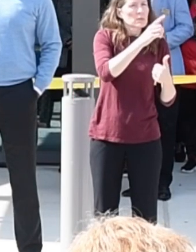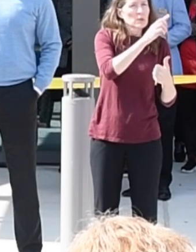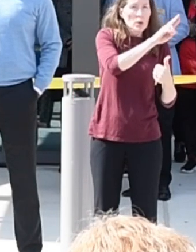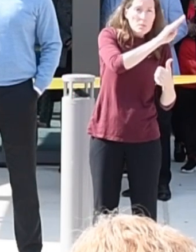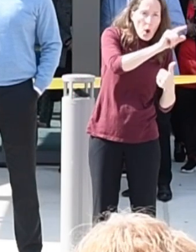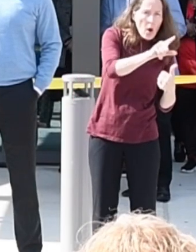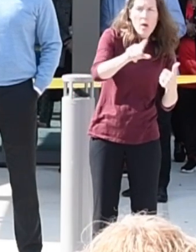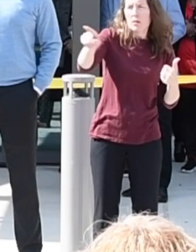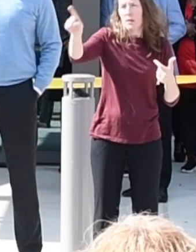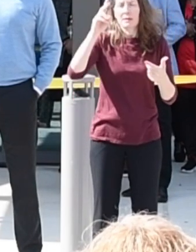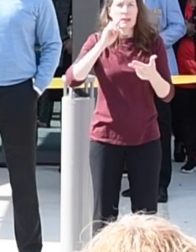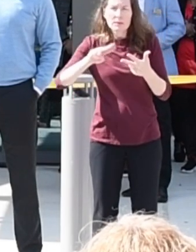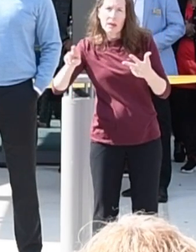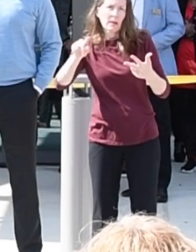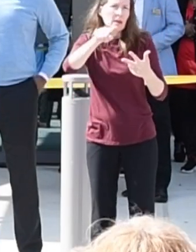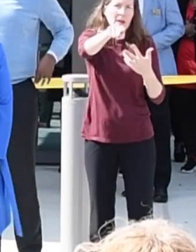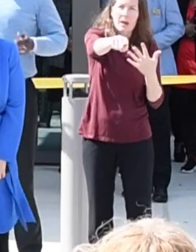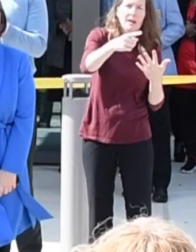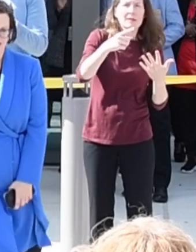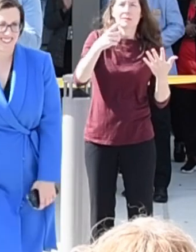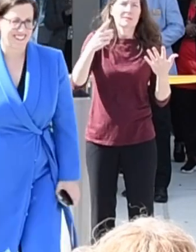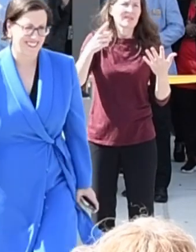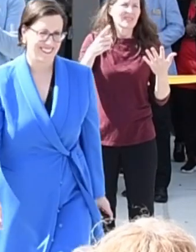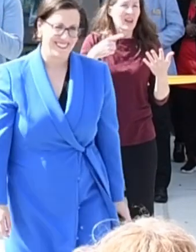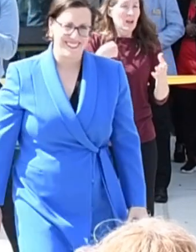council. So thank you all for being here today.